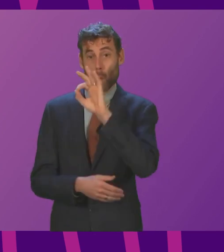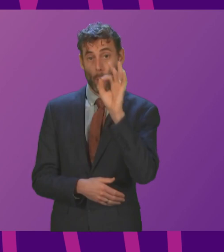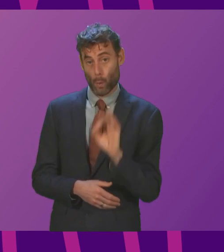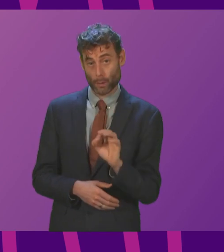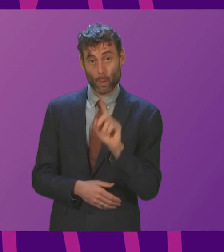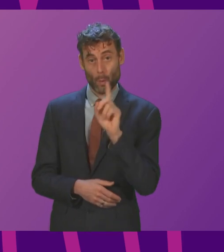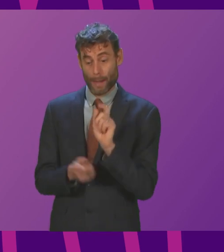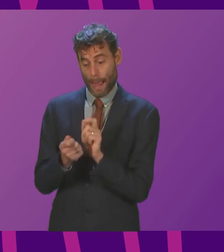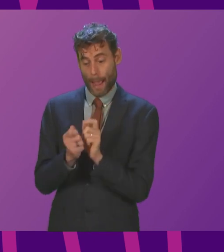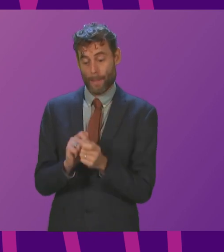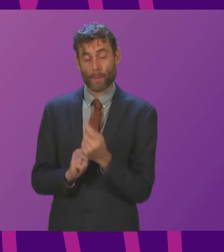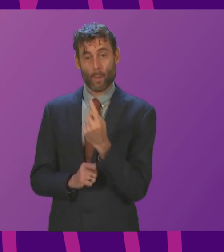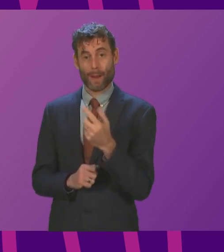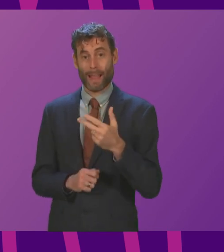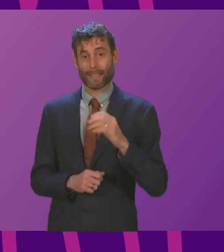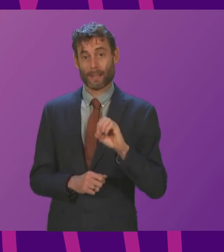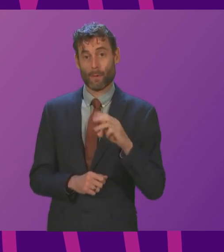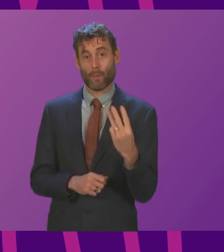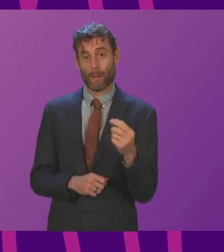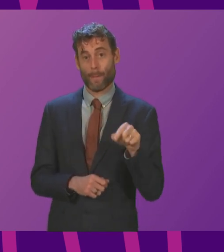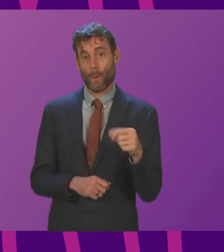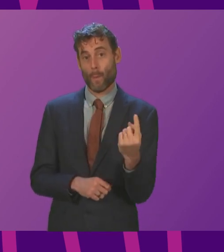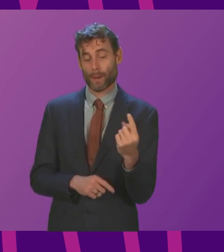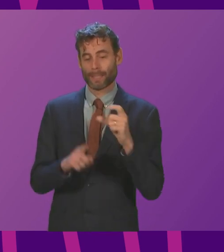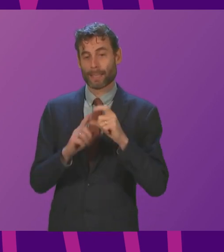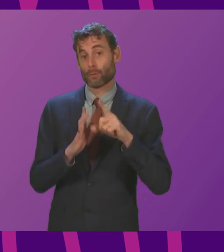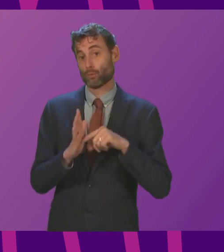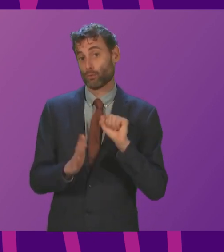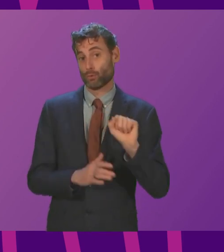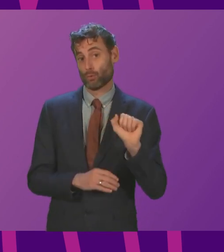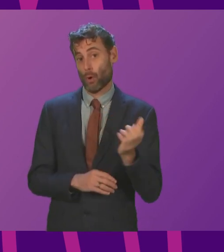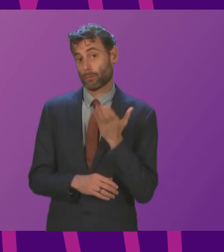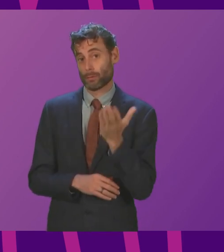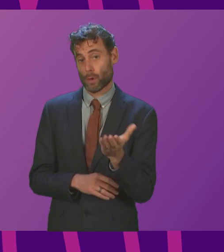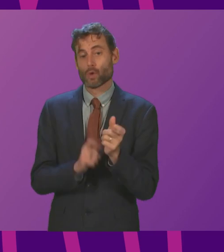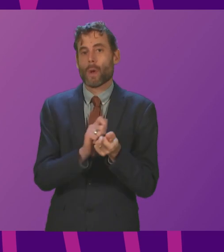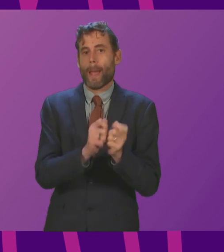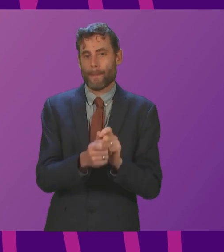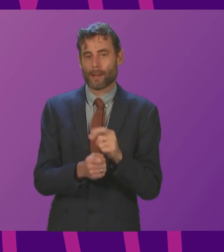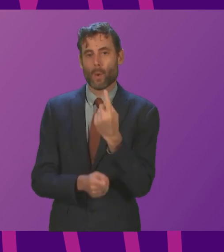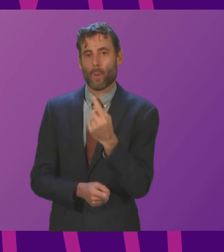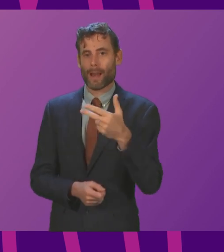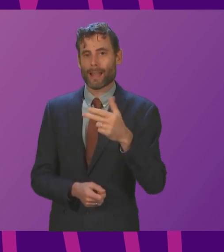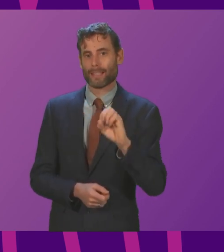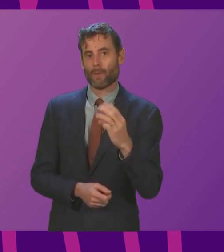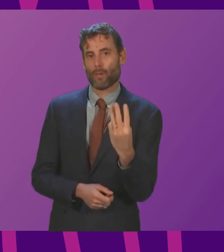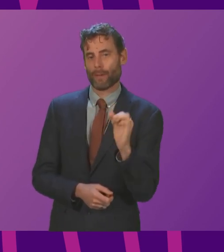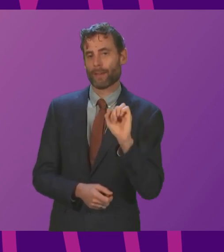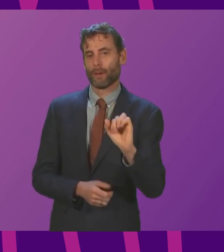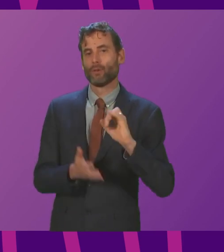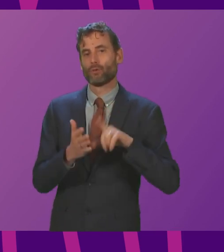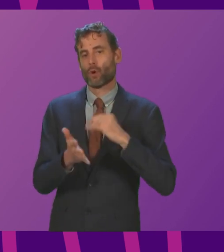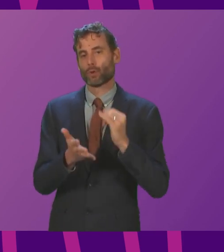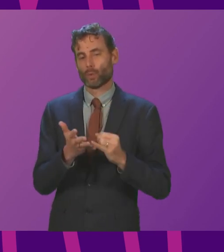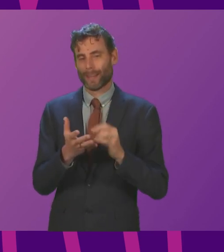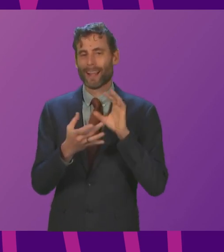is that Amendment 1803.1 in the name of Daniel Johnson, which seeks to amend Motion 1803 in the name of John